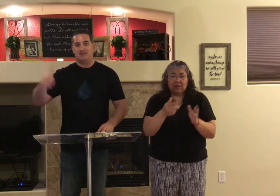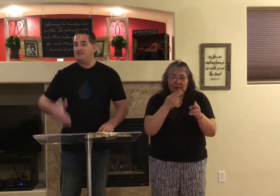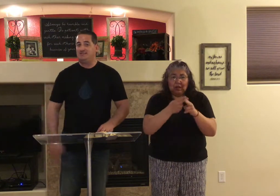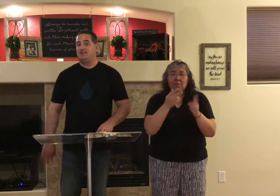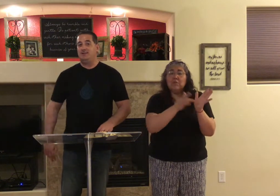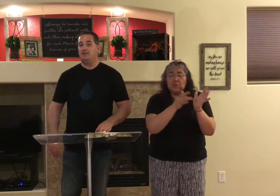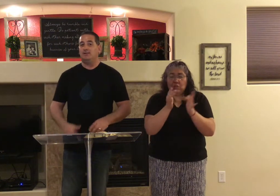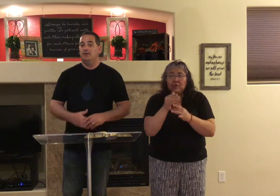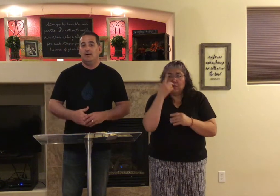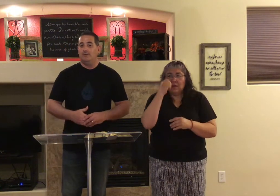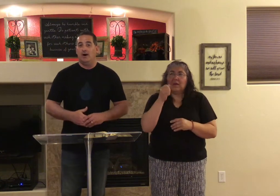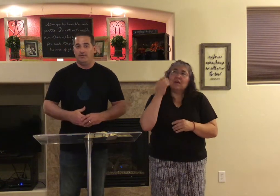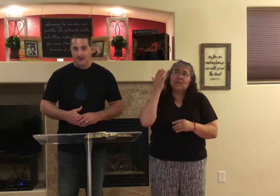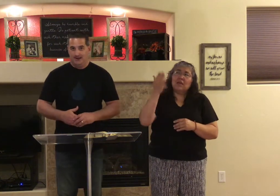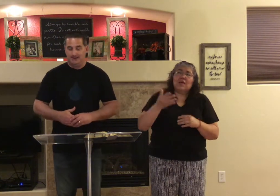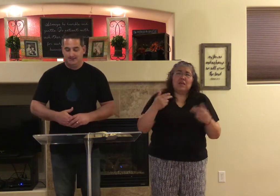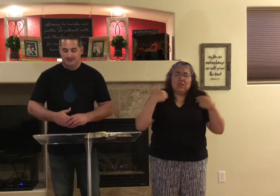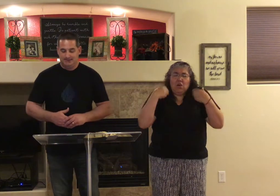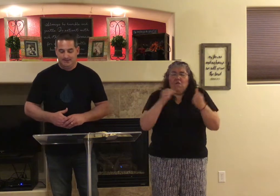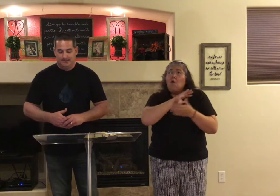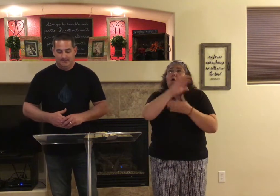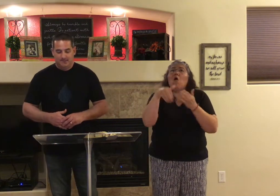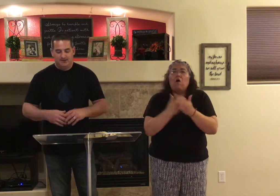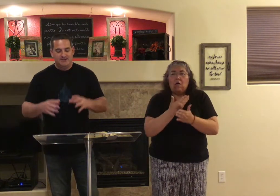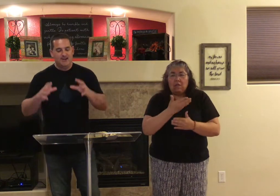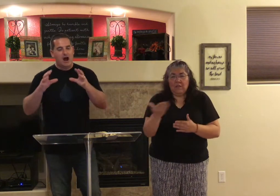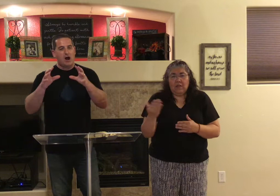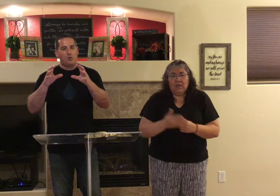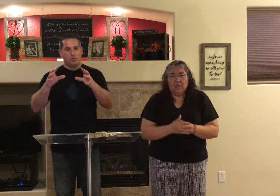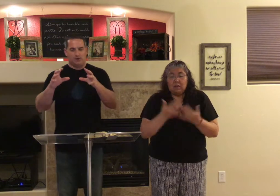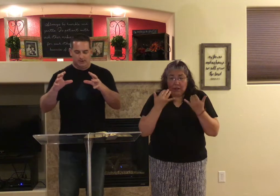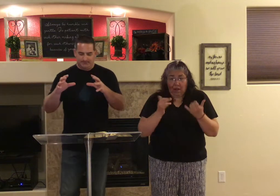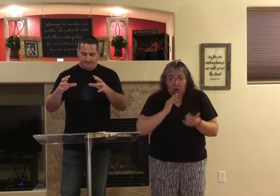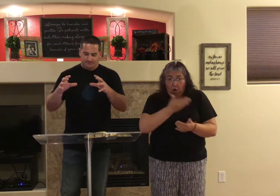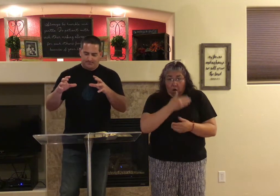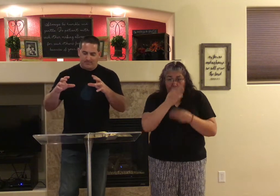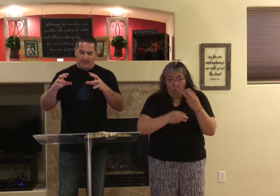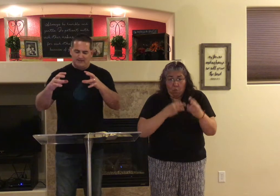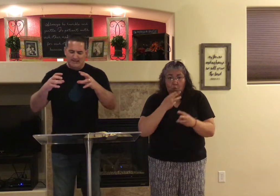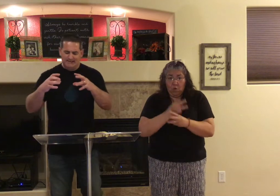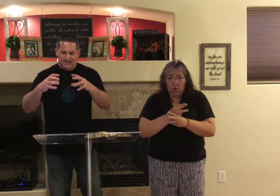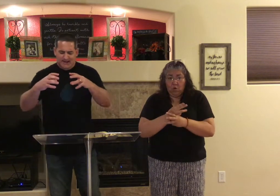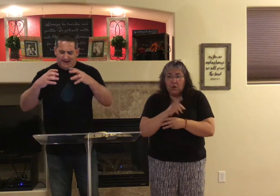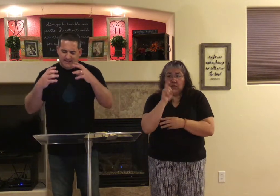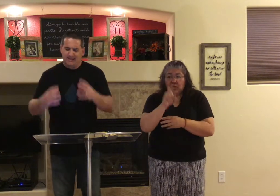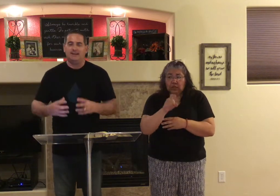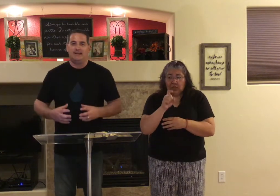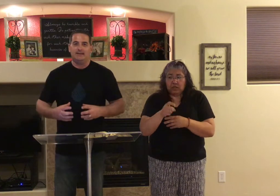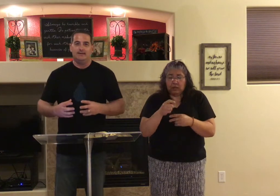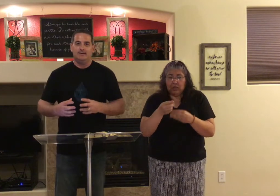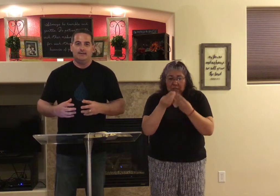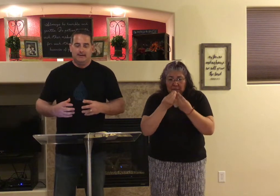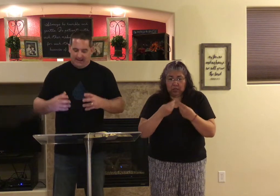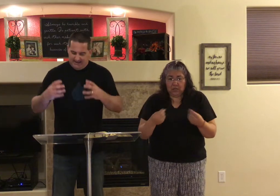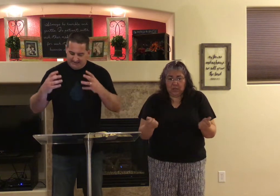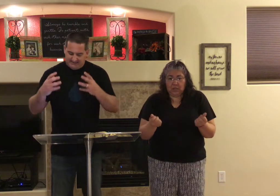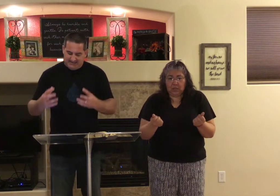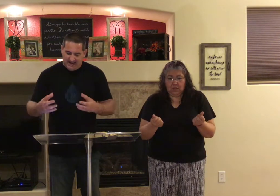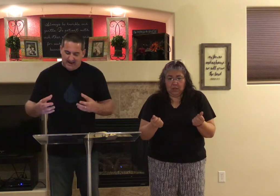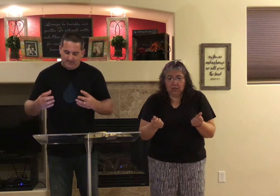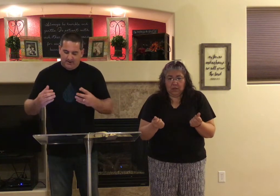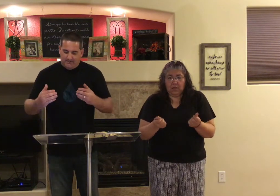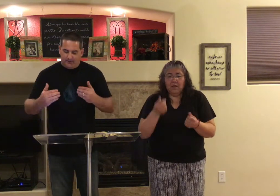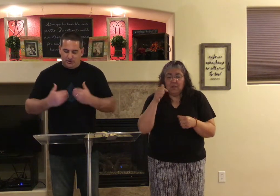Jesus, because he's the healer of all things. You see, our world needs a healing. And